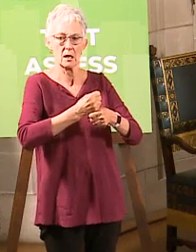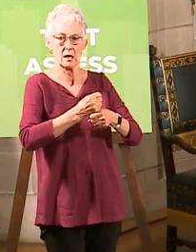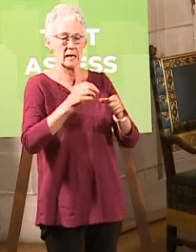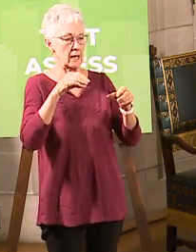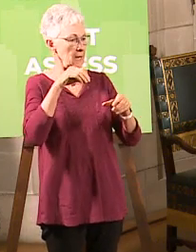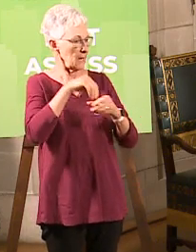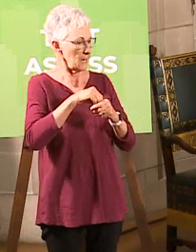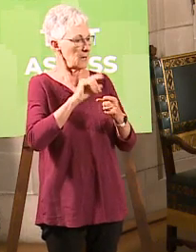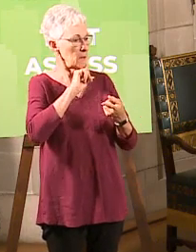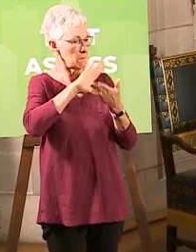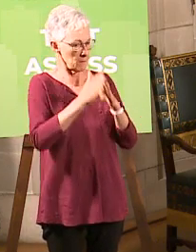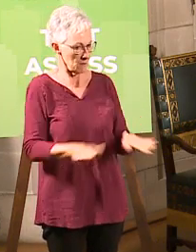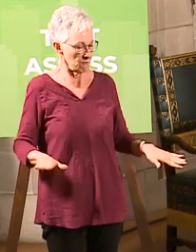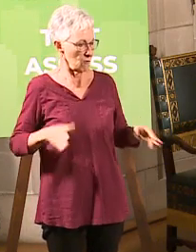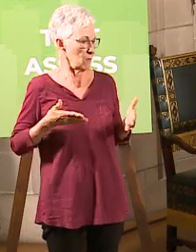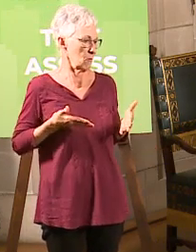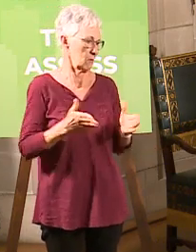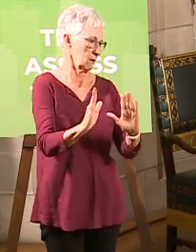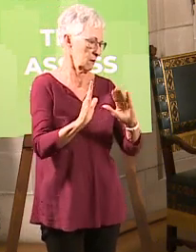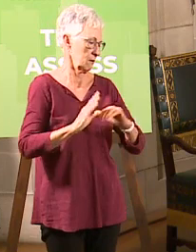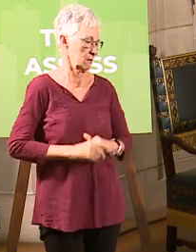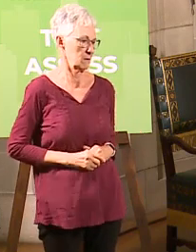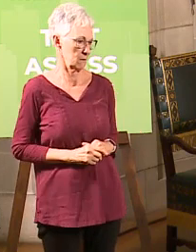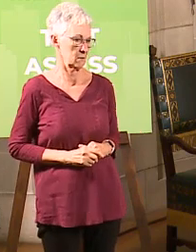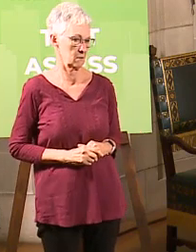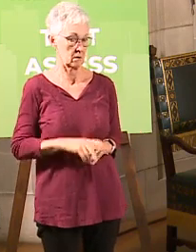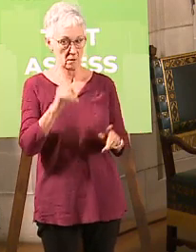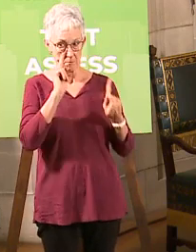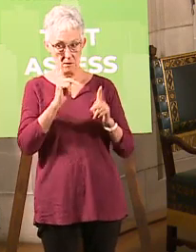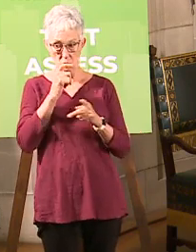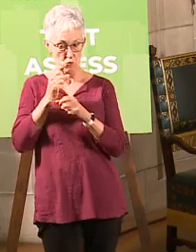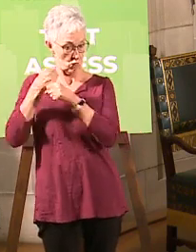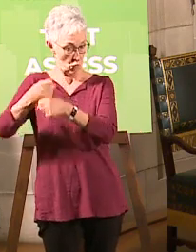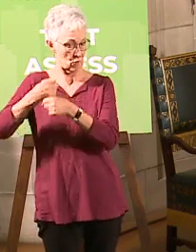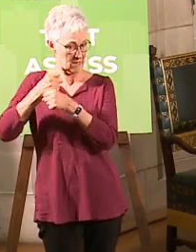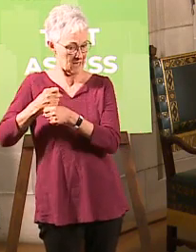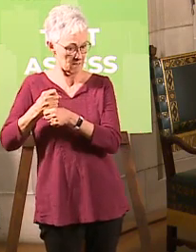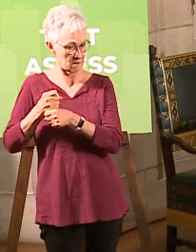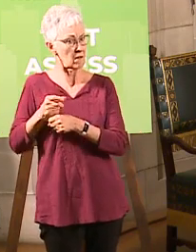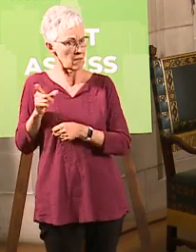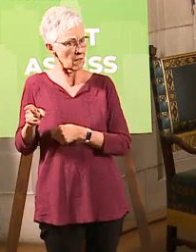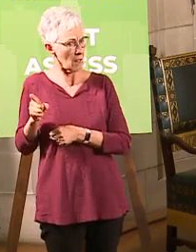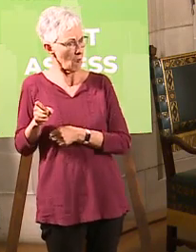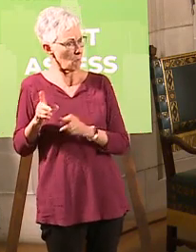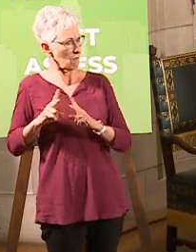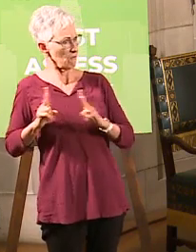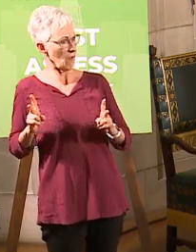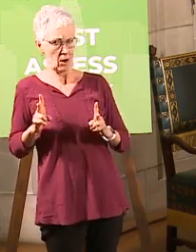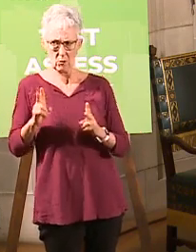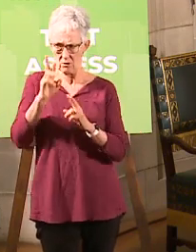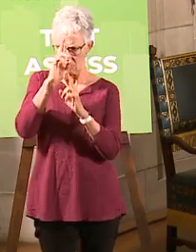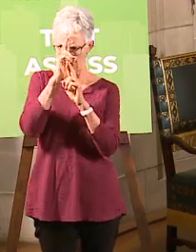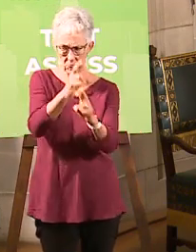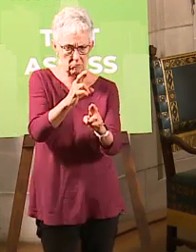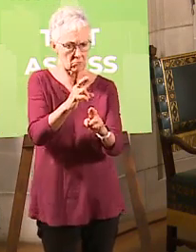And while I know emotions will be high at this time, the only way we can do that is we have peace and